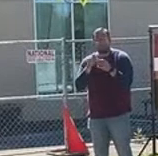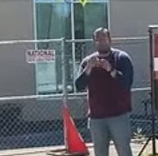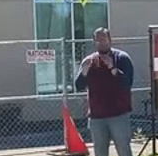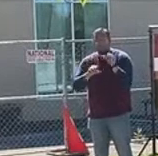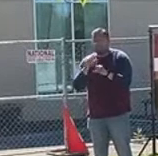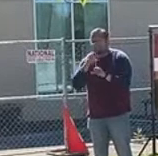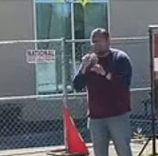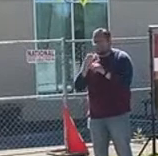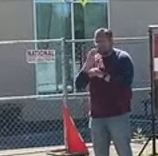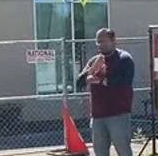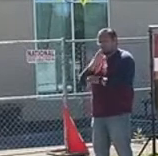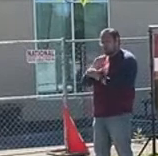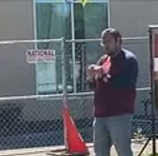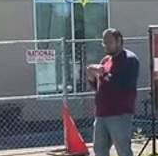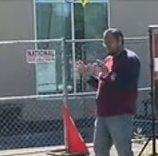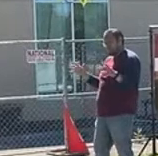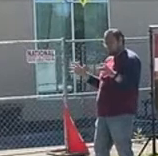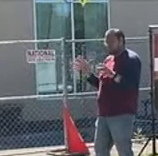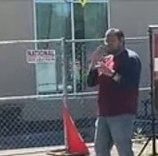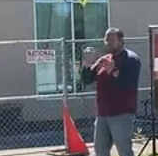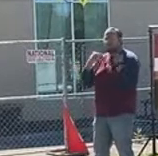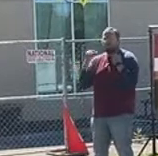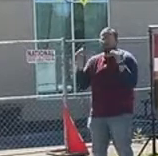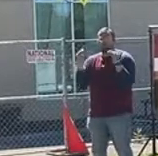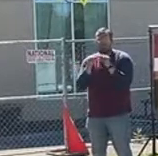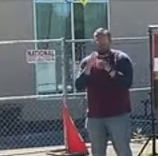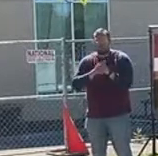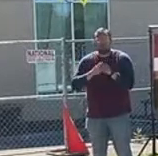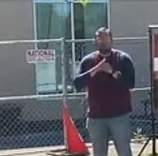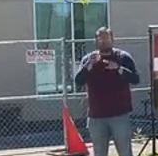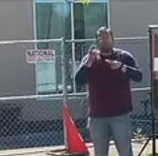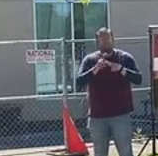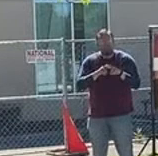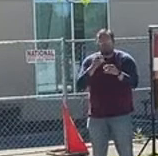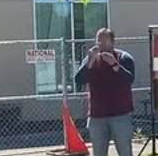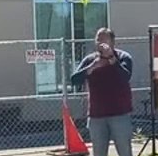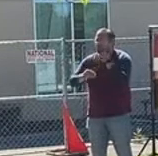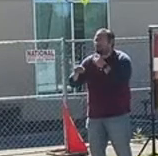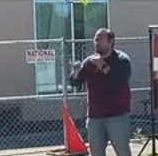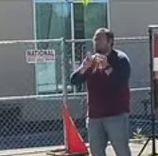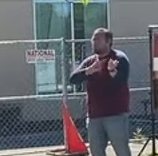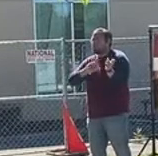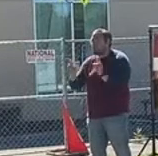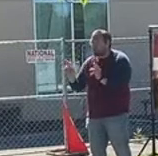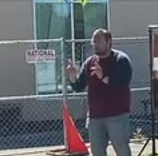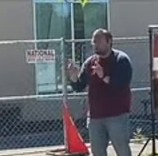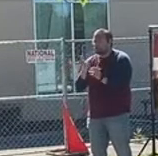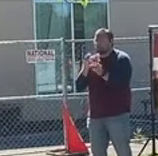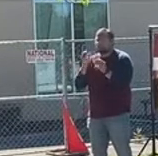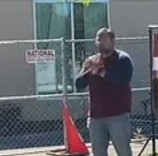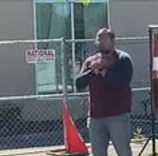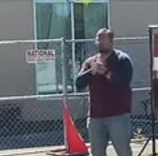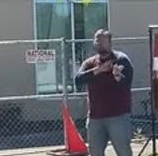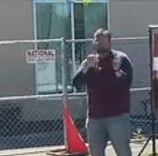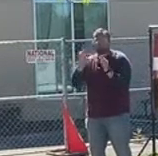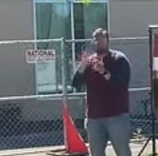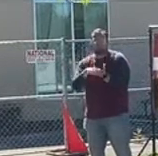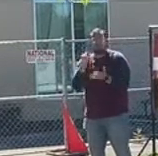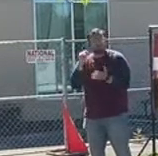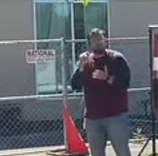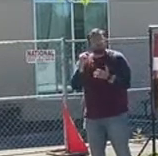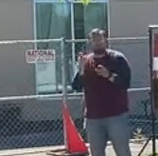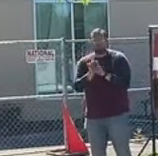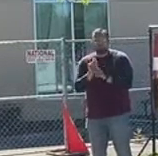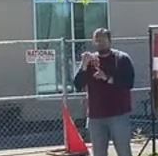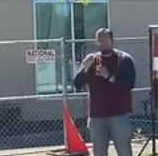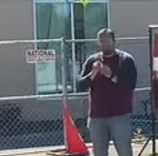to the cafeteria means students will have more space to sit, eat, and relax so that they can be ready to learn. Furthermore, this expansion